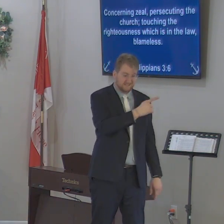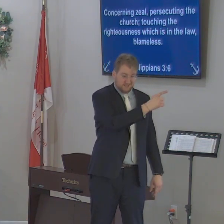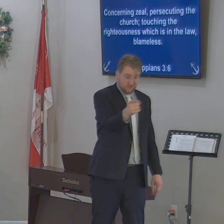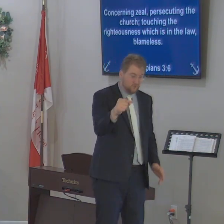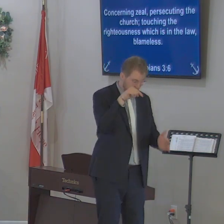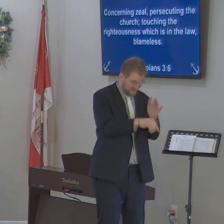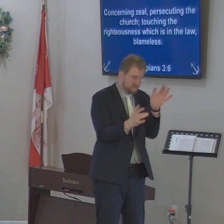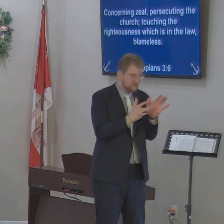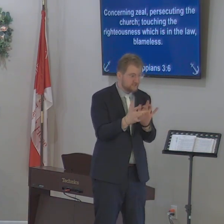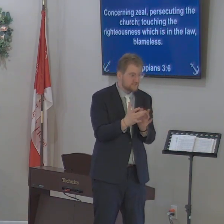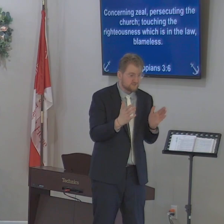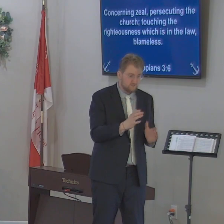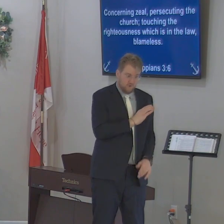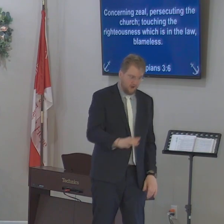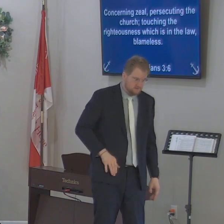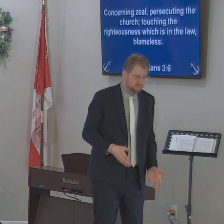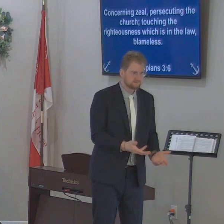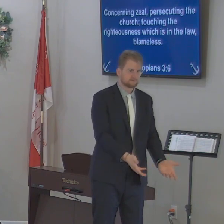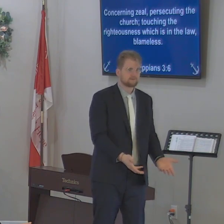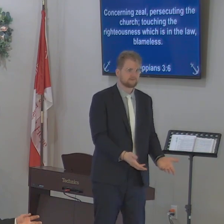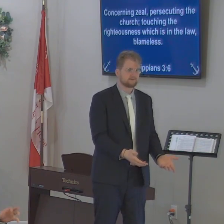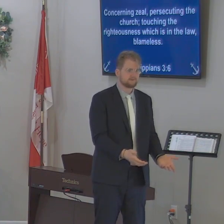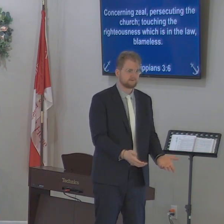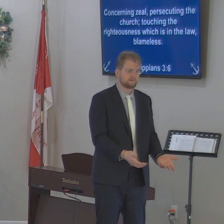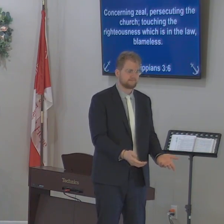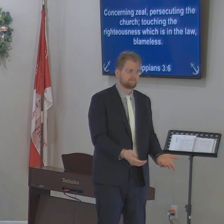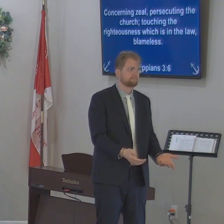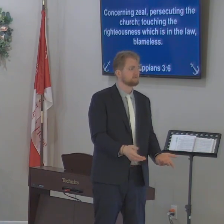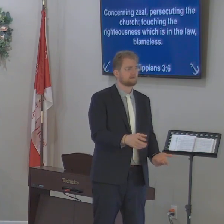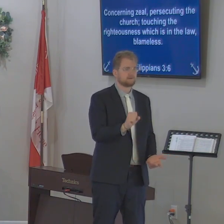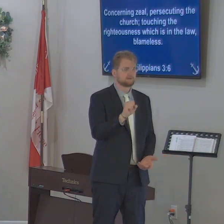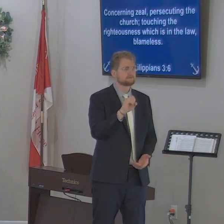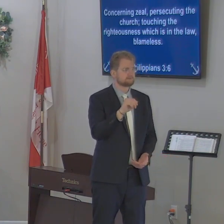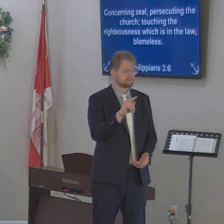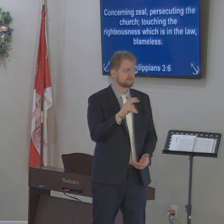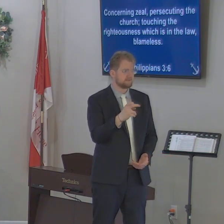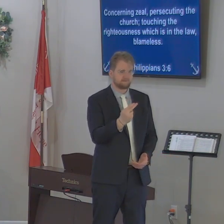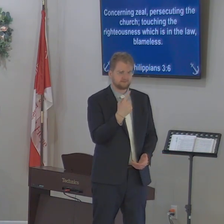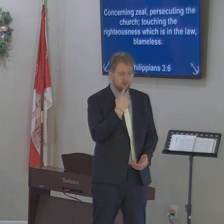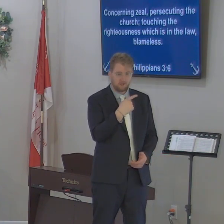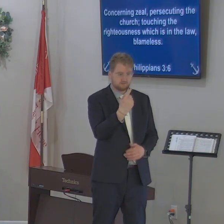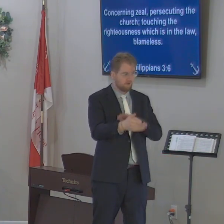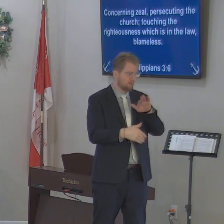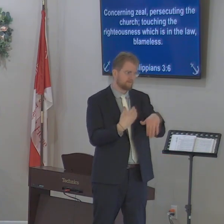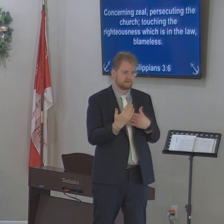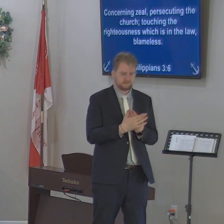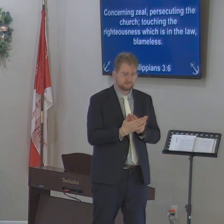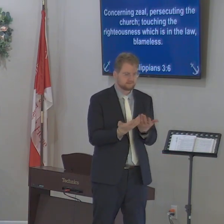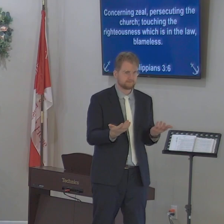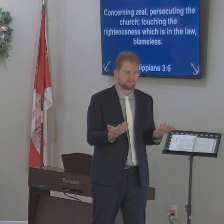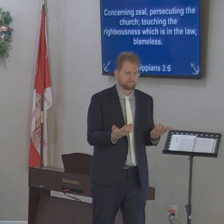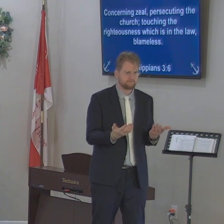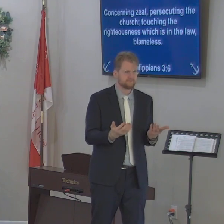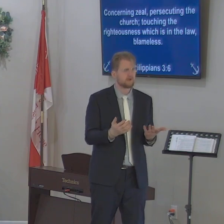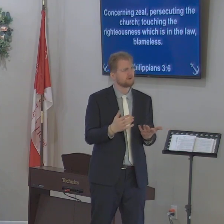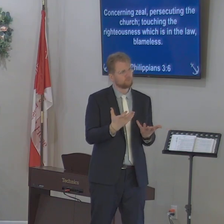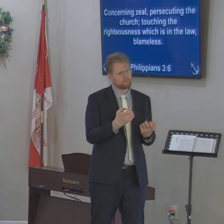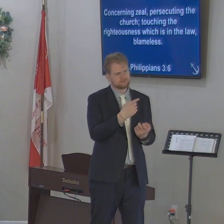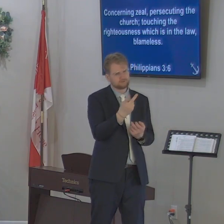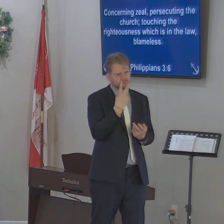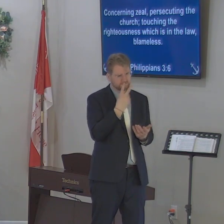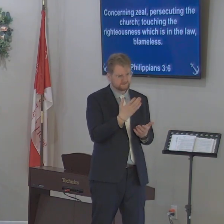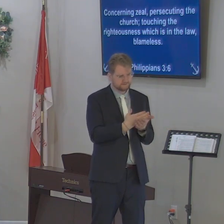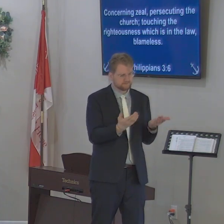Jesus Christ." He lays it all on the line. I want you to see something that happens,